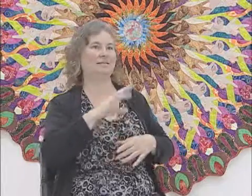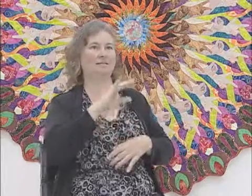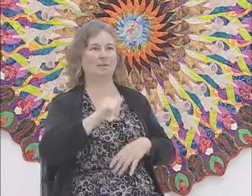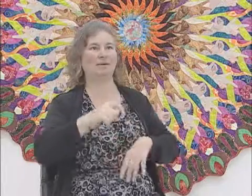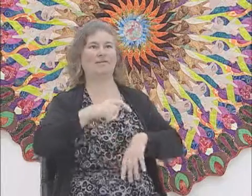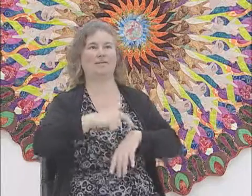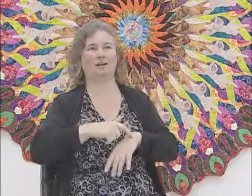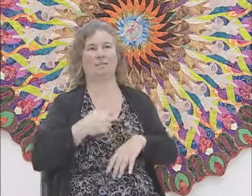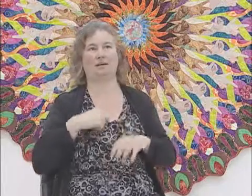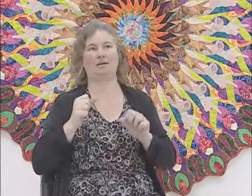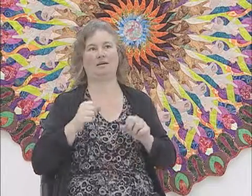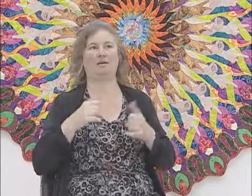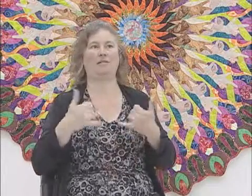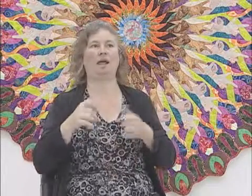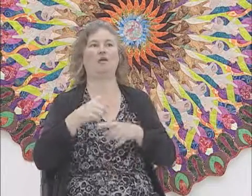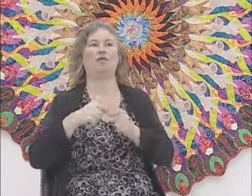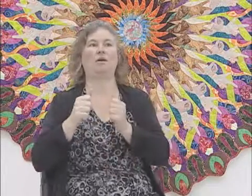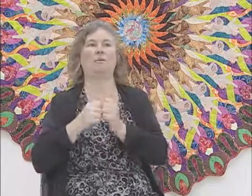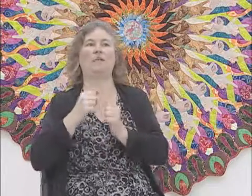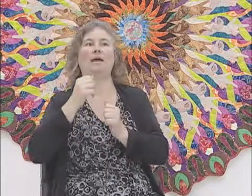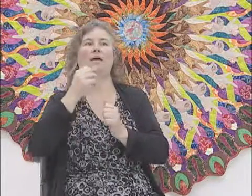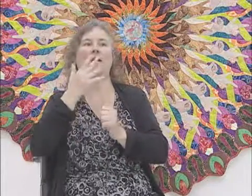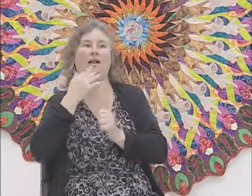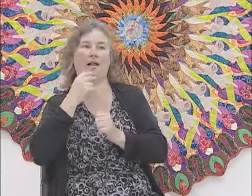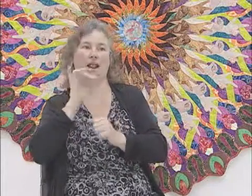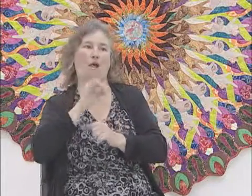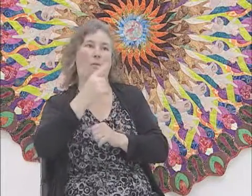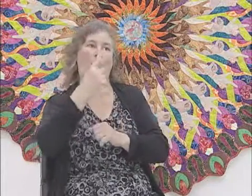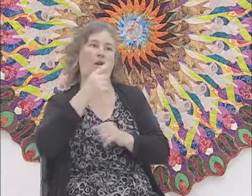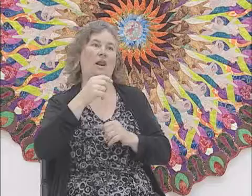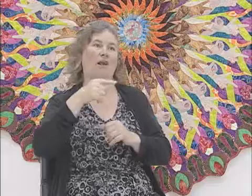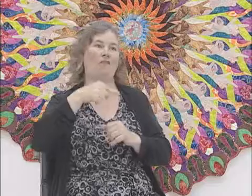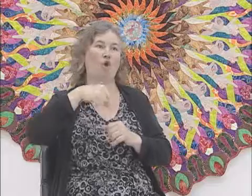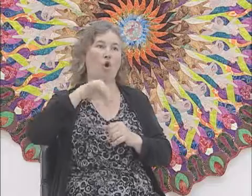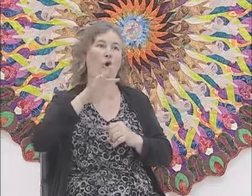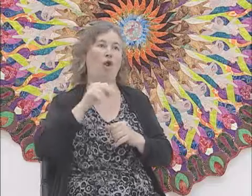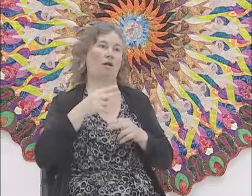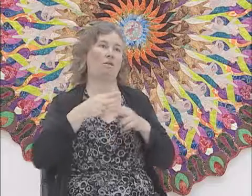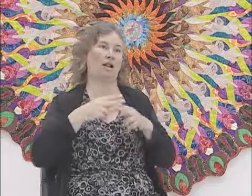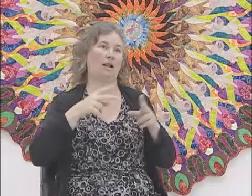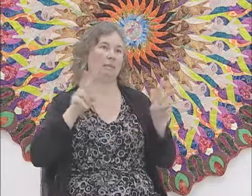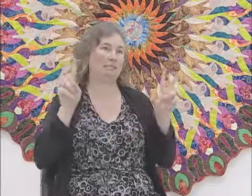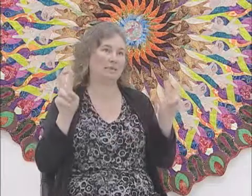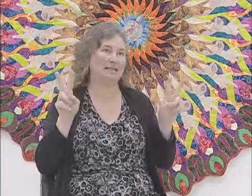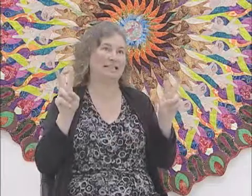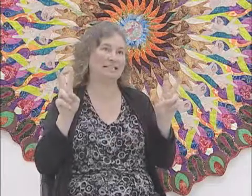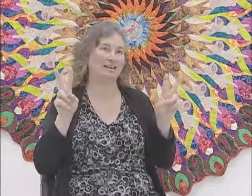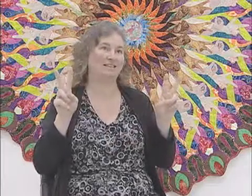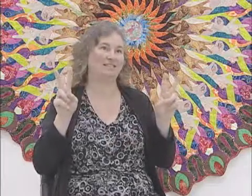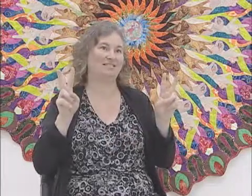So I also realized that the aesthetic is that you need to see something and appreciate it, and at the same time have it all work together in terms of the theory.